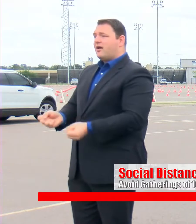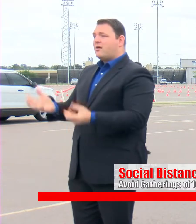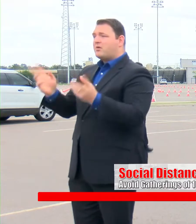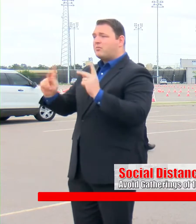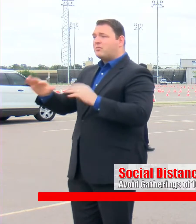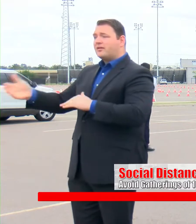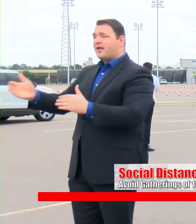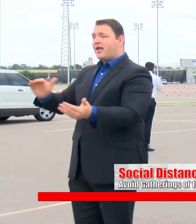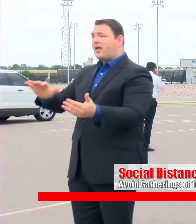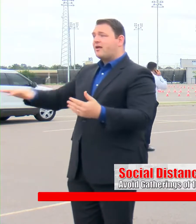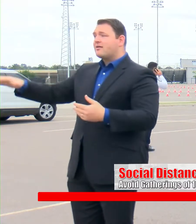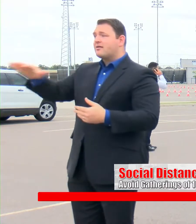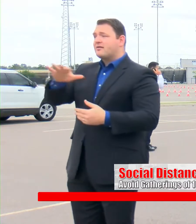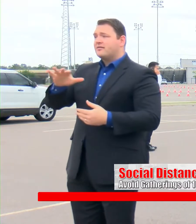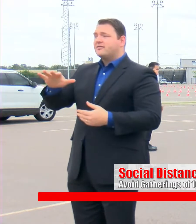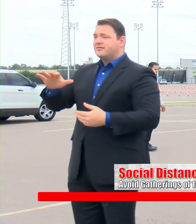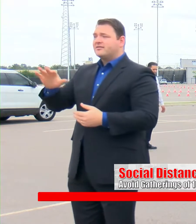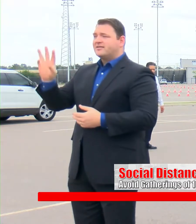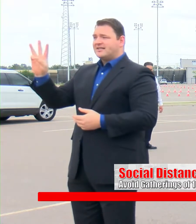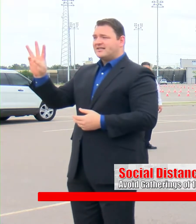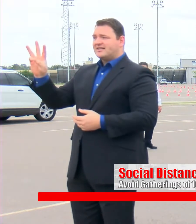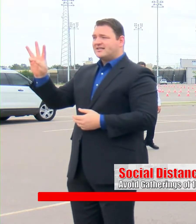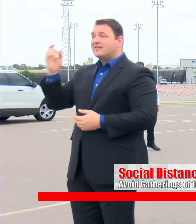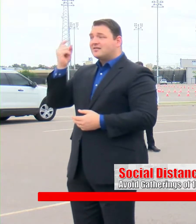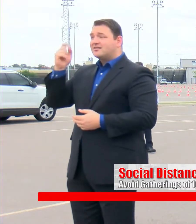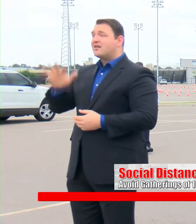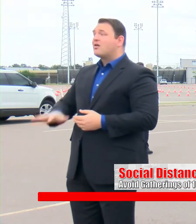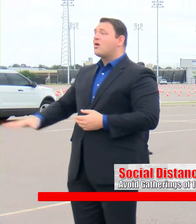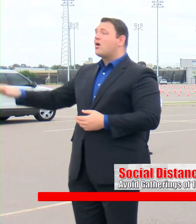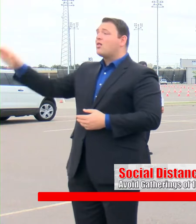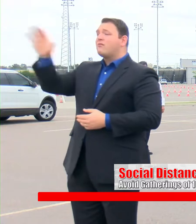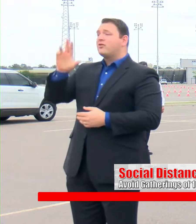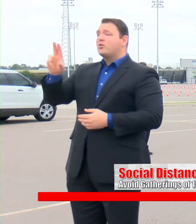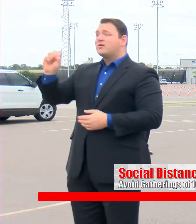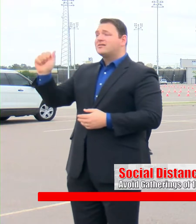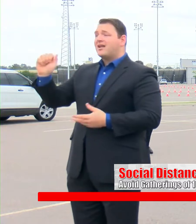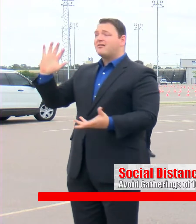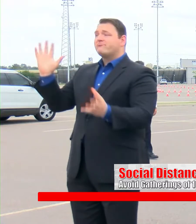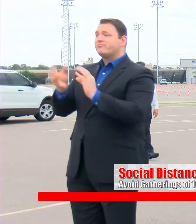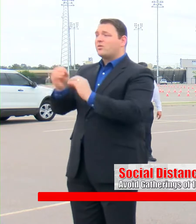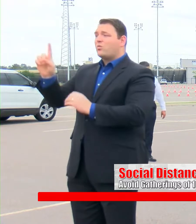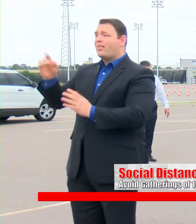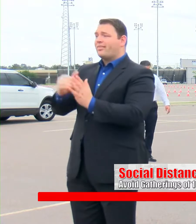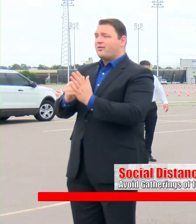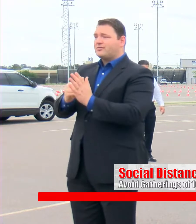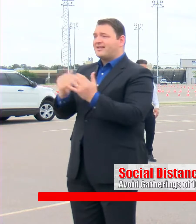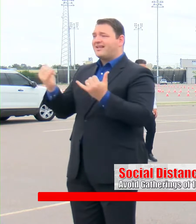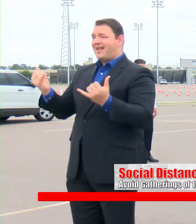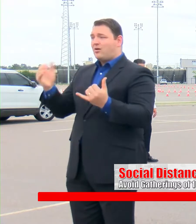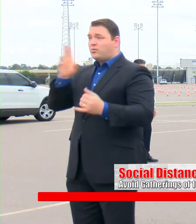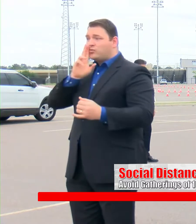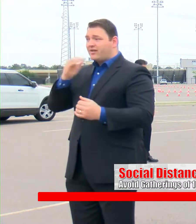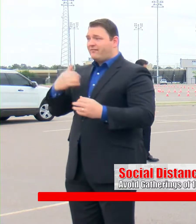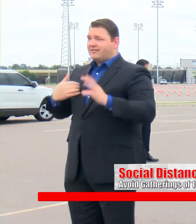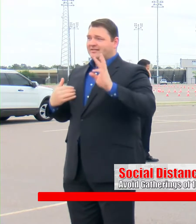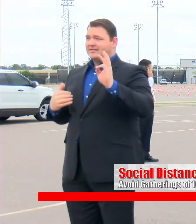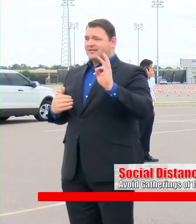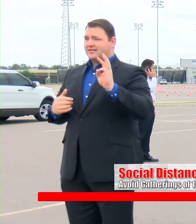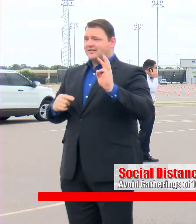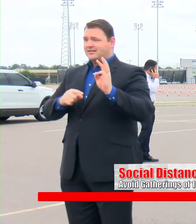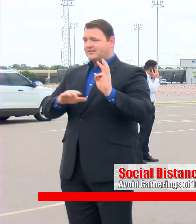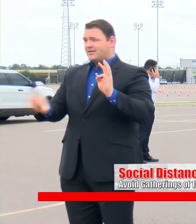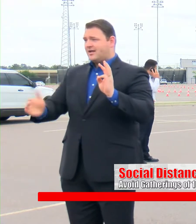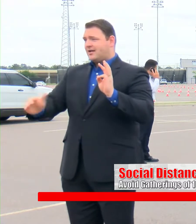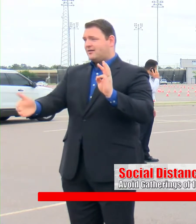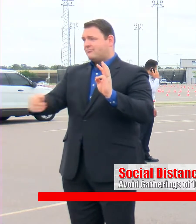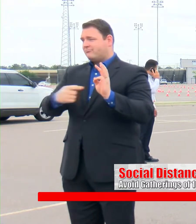know, across the country, that number is over 1,000. So the city of Houston accounts for now 6 of that total number, and we